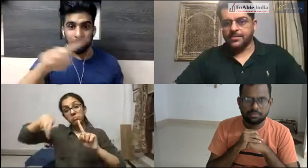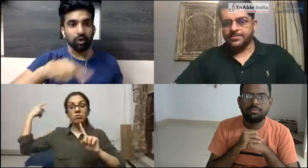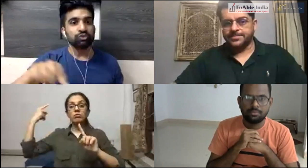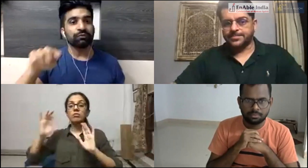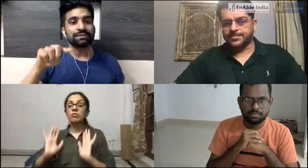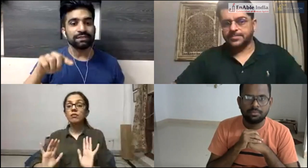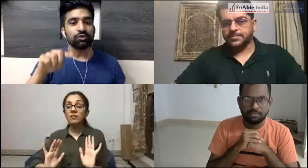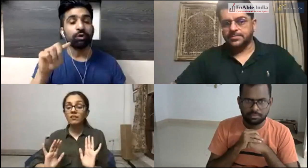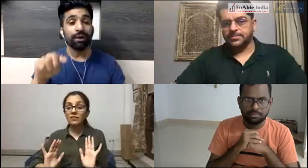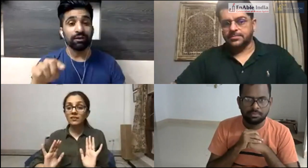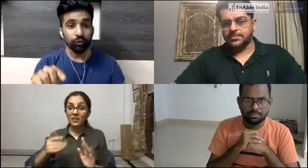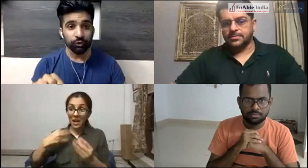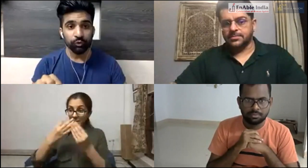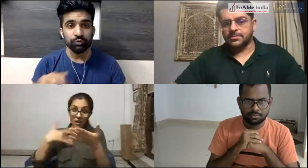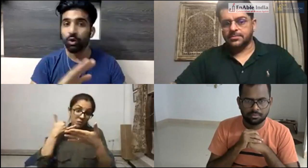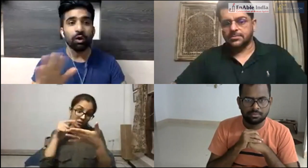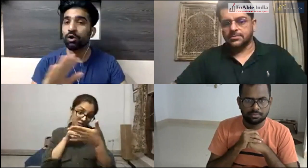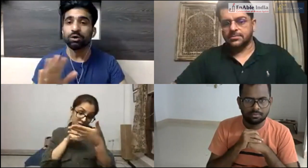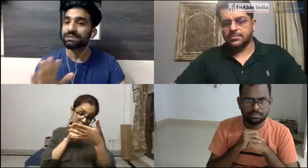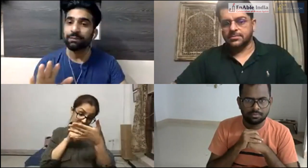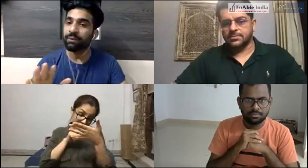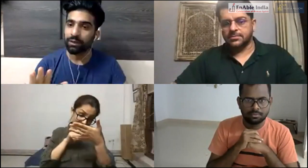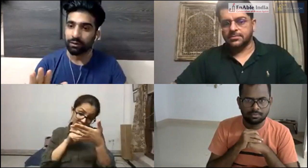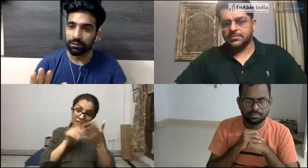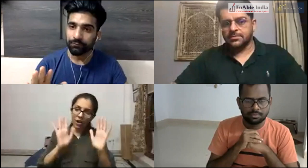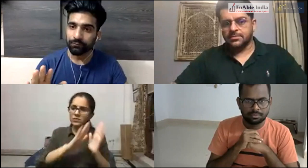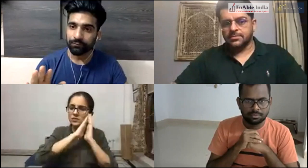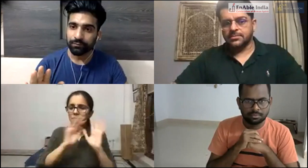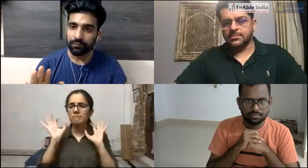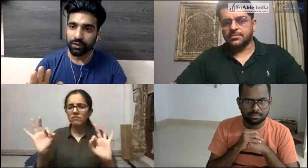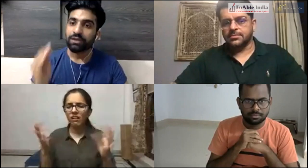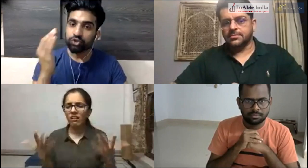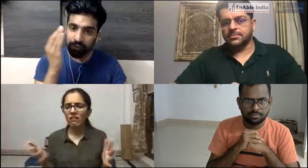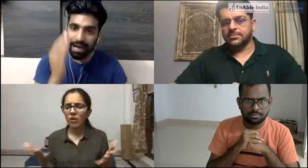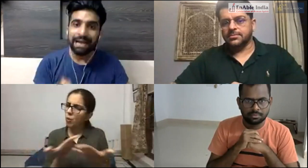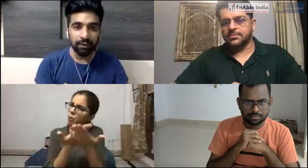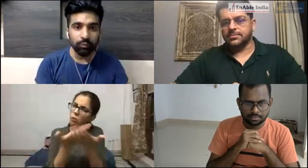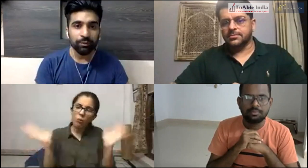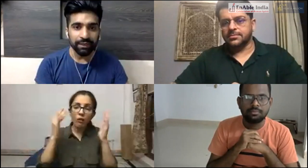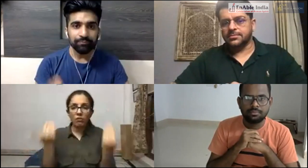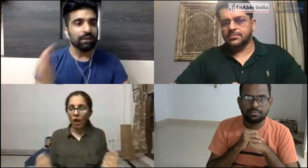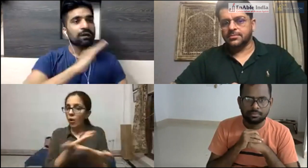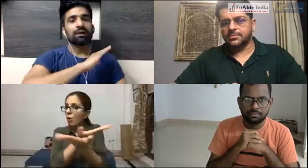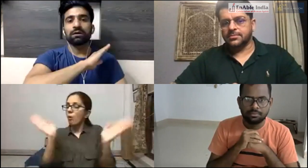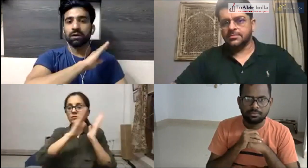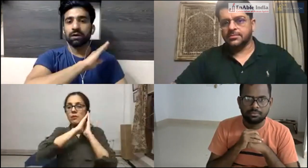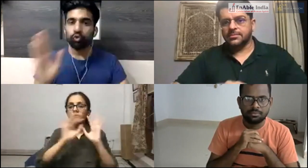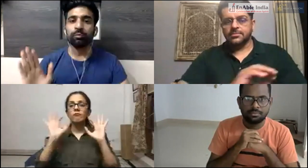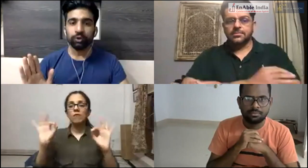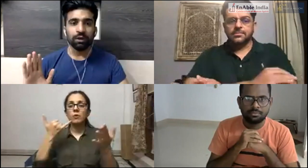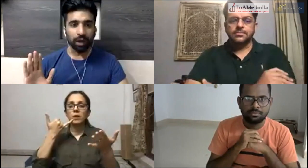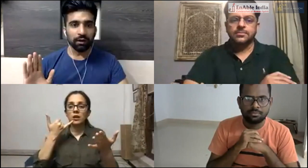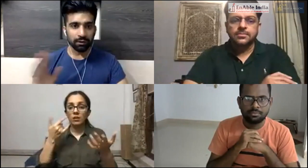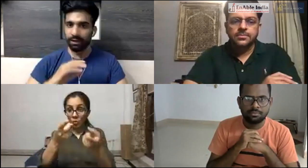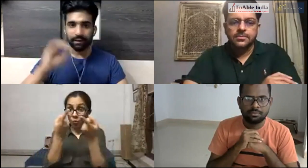And because of excess of mobile phone use, we all are not sleeping well. Okay. So the ideal would be, turn your room